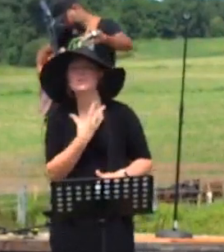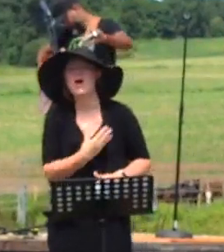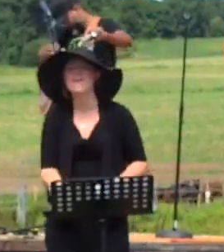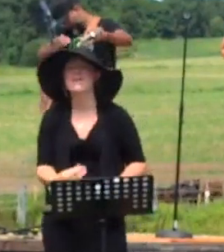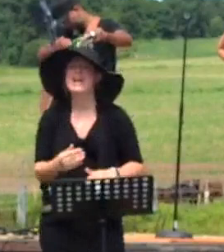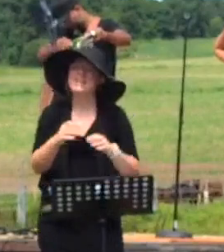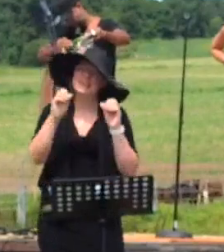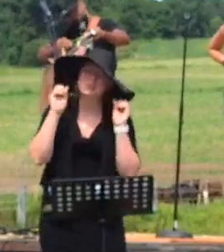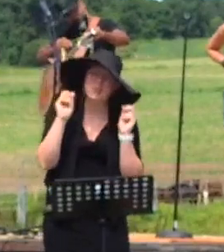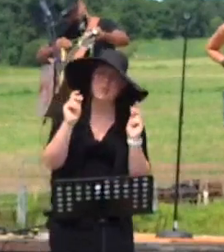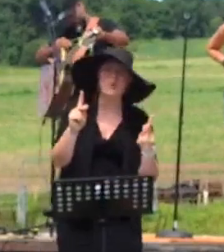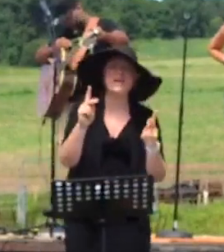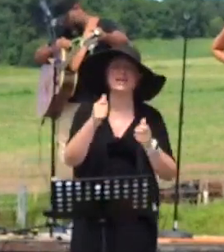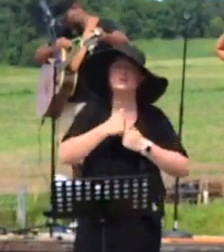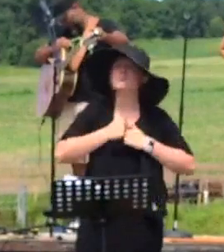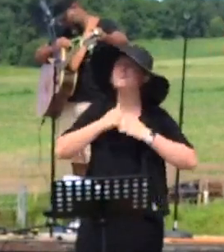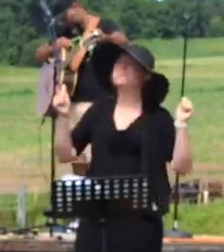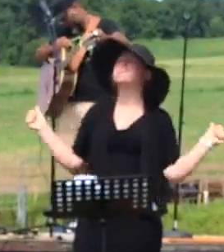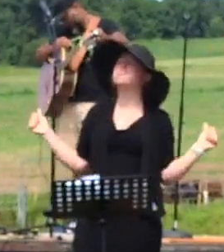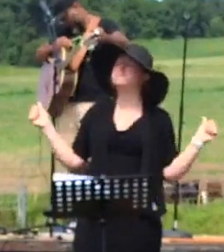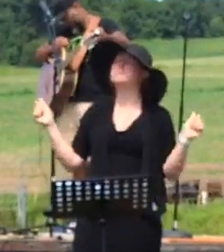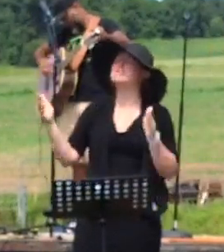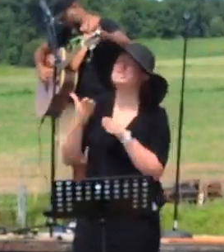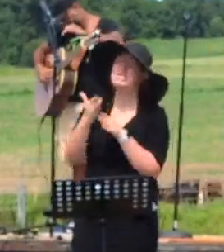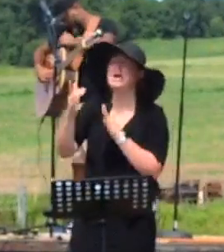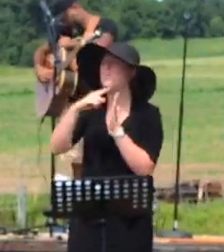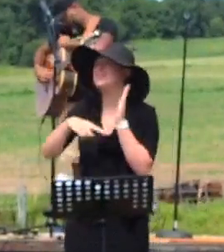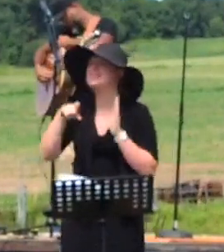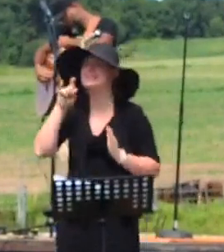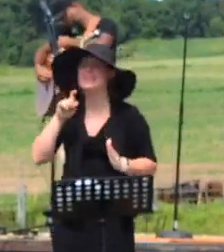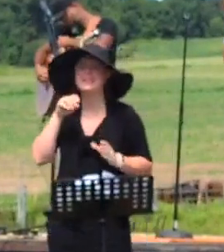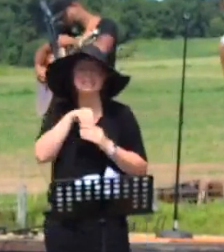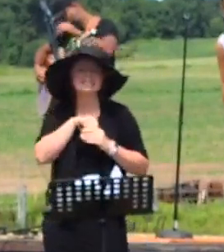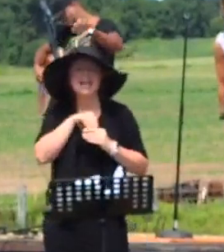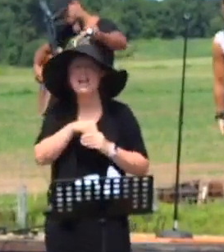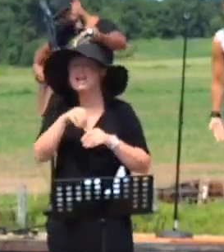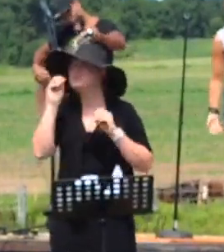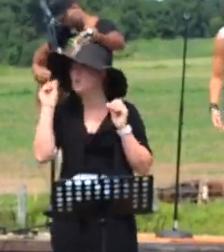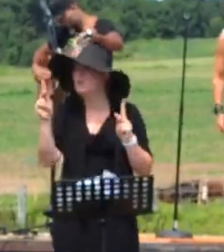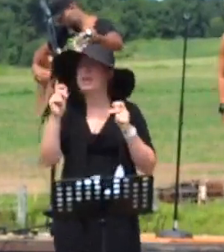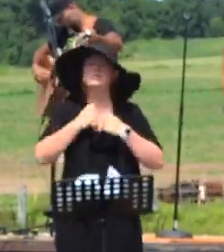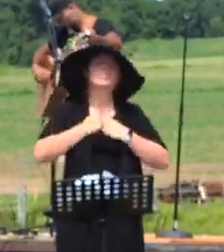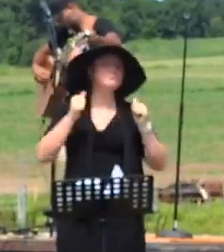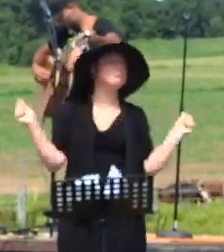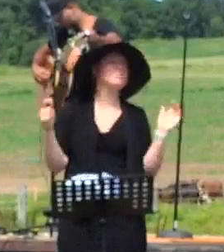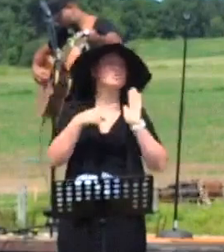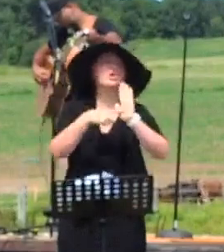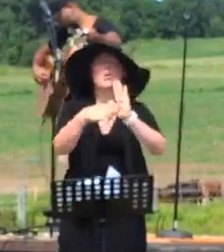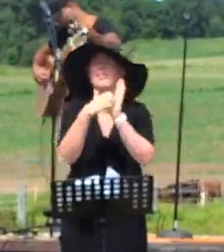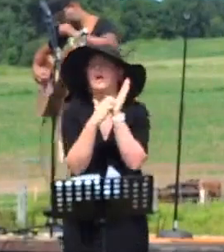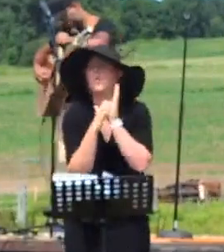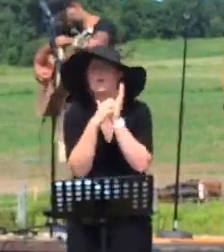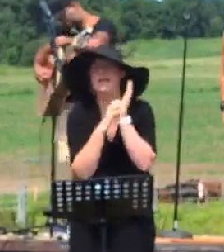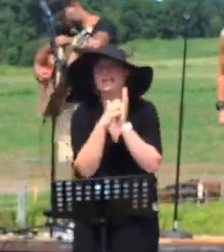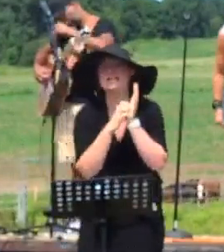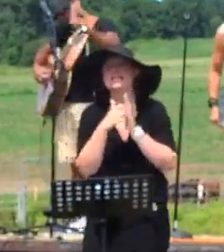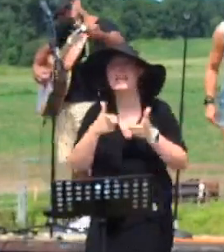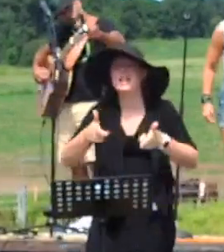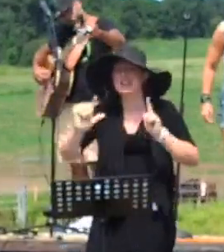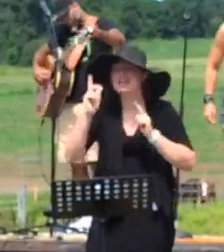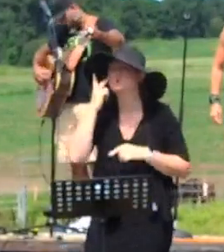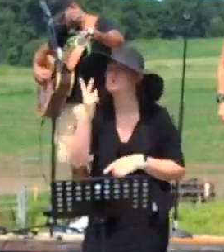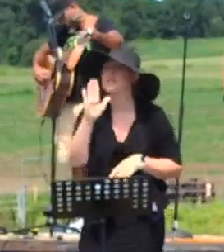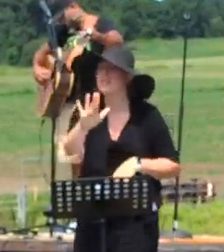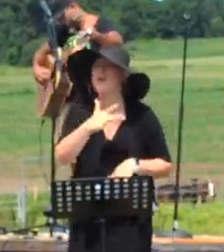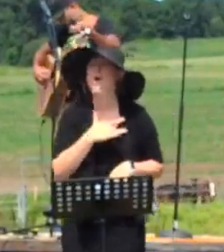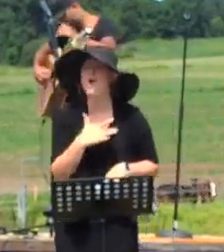be vulnerable, that it's okay to show those weaknesses. God, let us see their hearts,